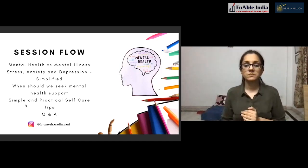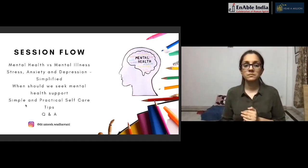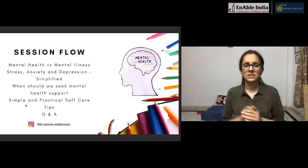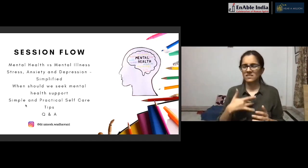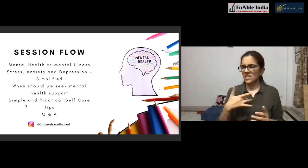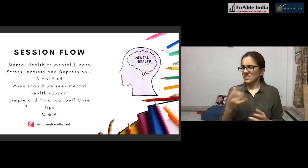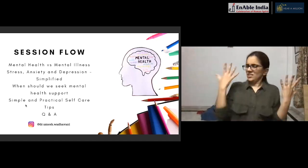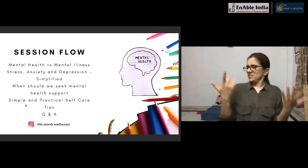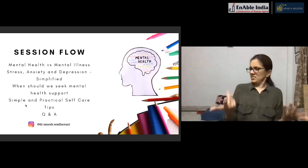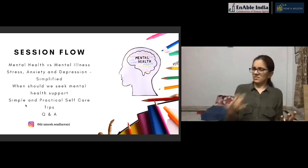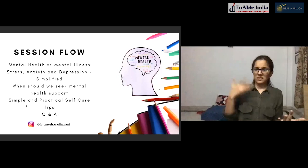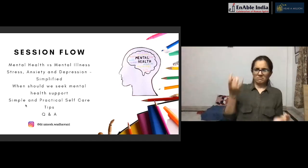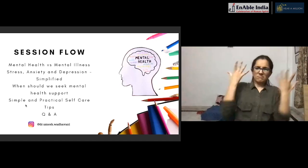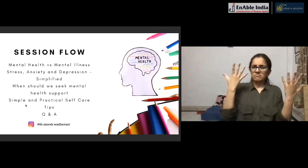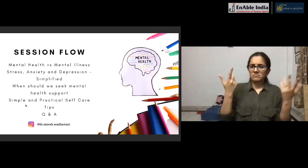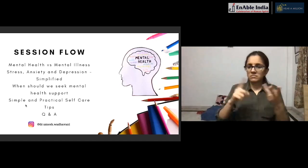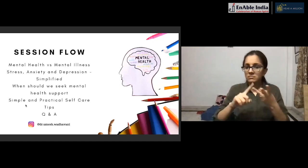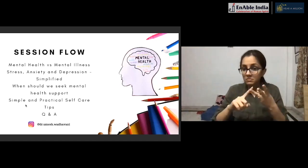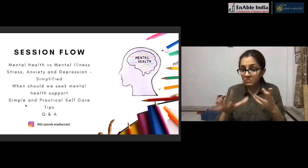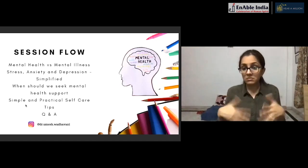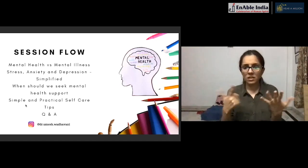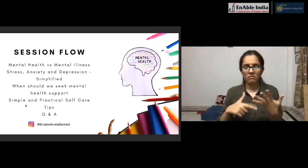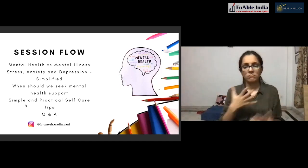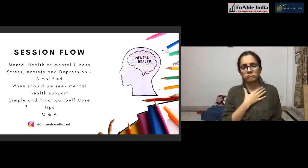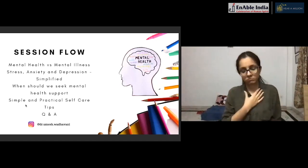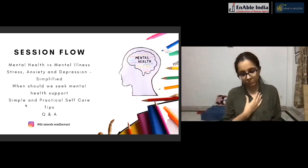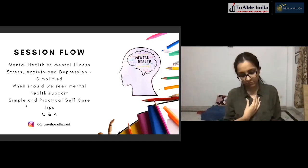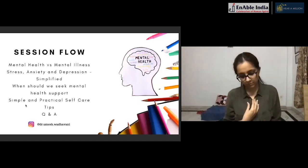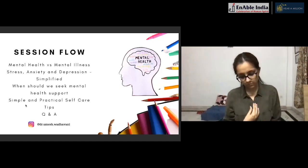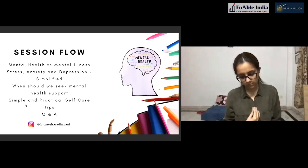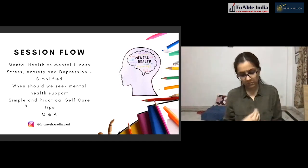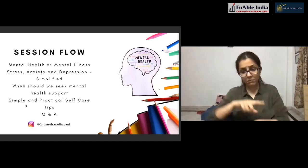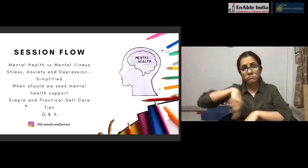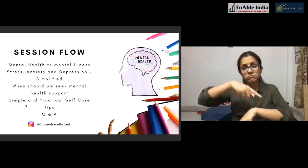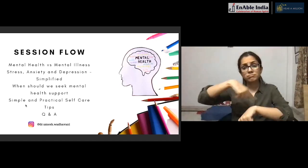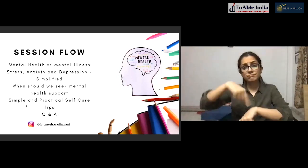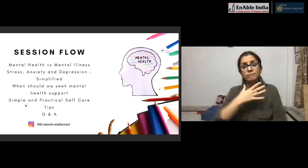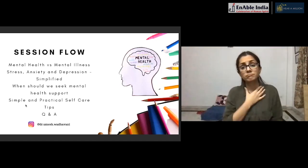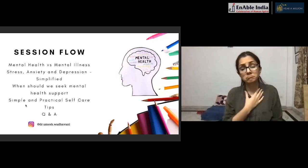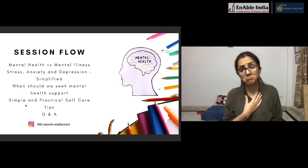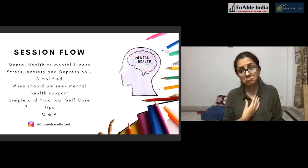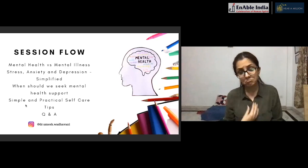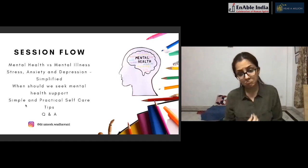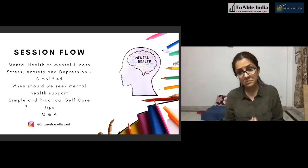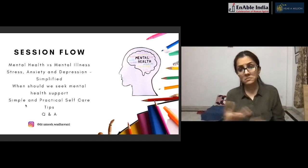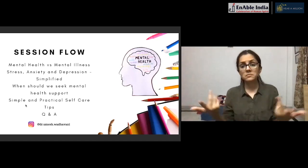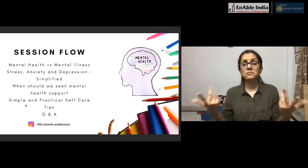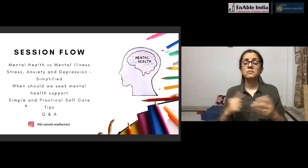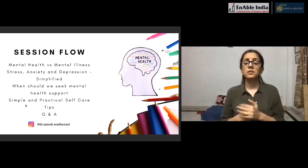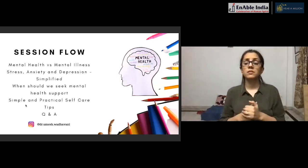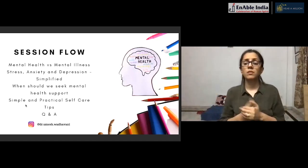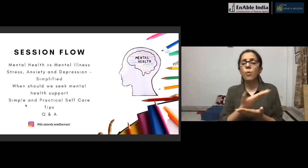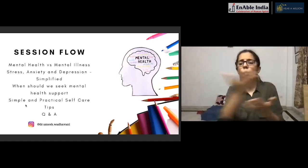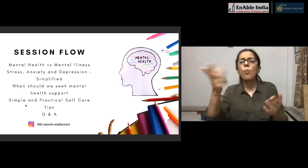irritated very quickly. Other could be feeling sad with no reason. Um, Anything